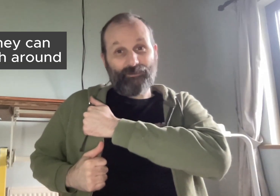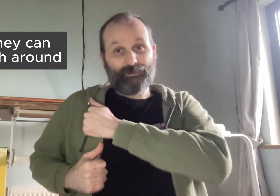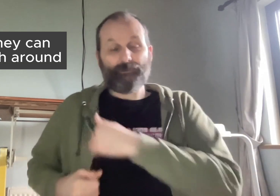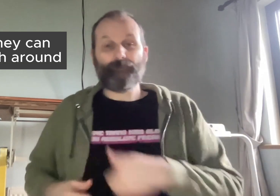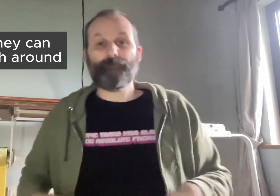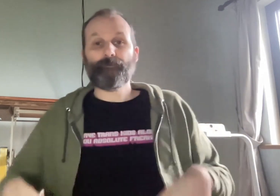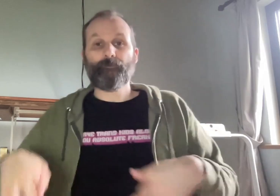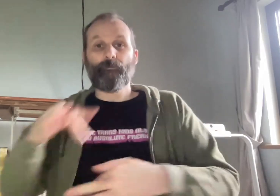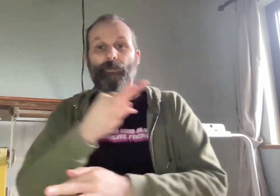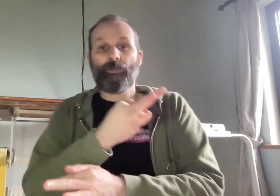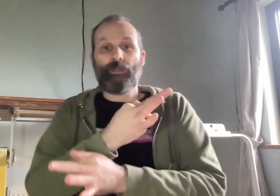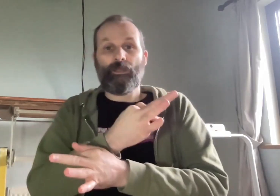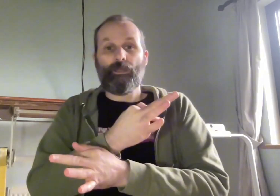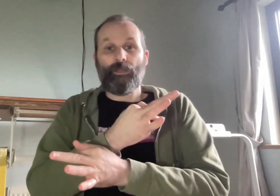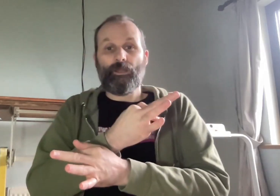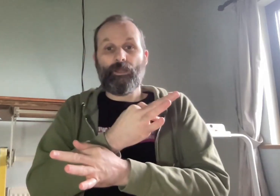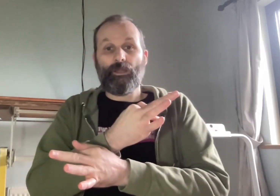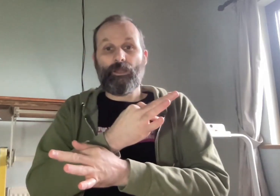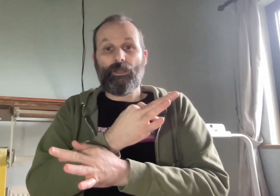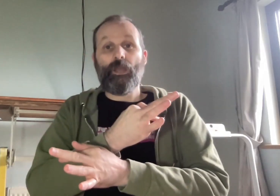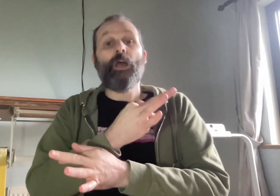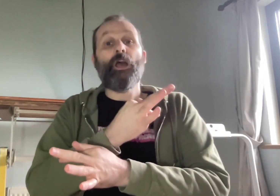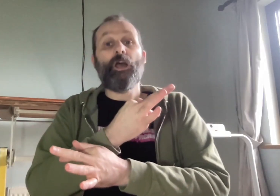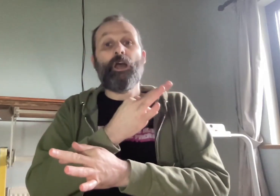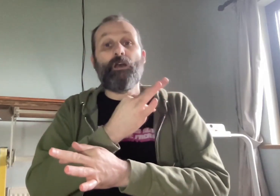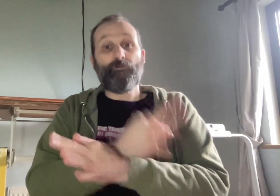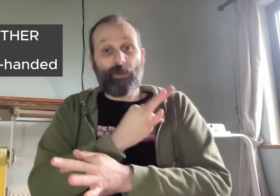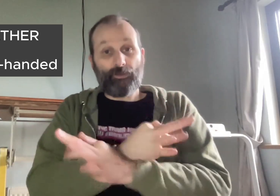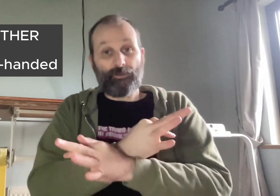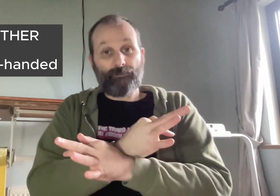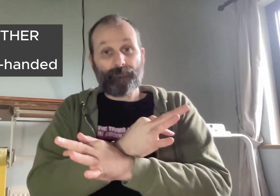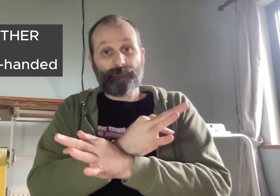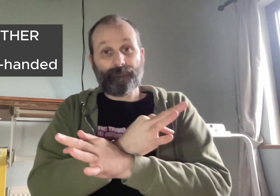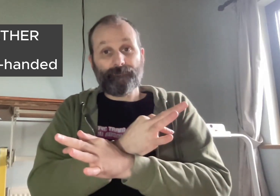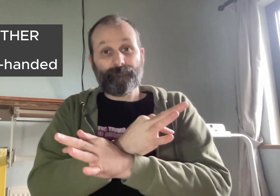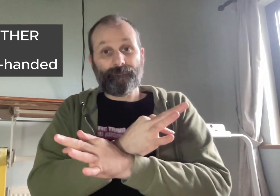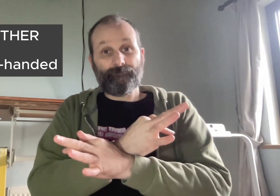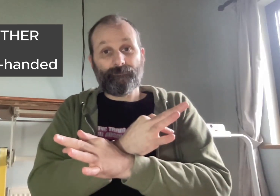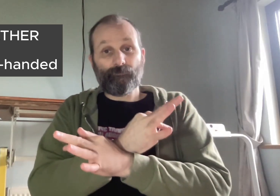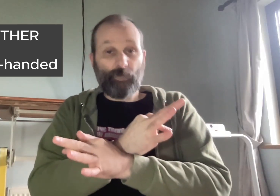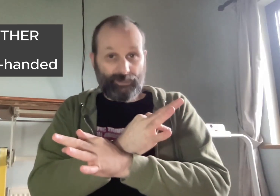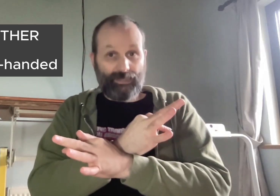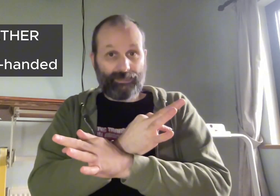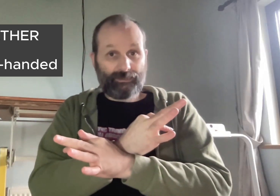around. Father, right-handed.